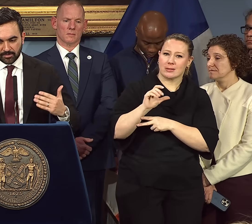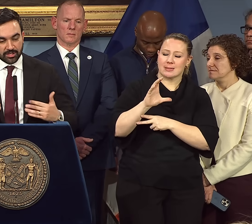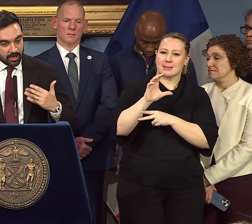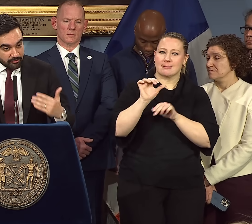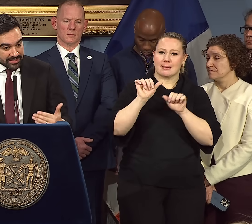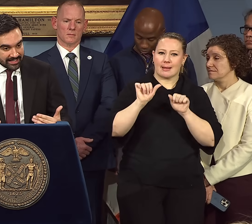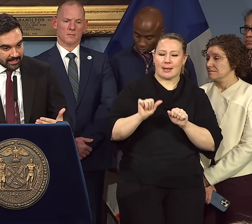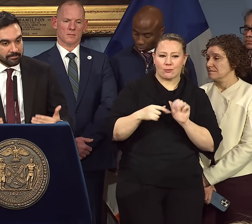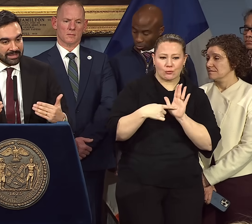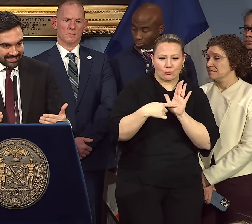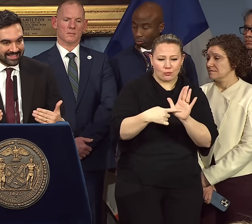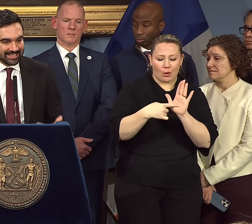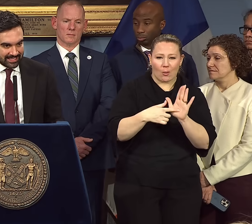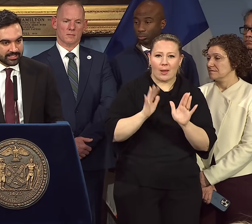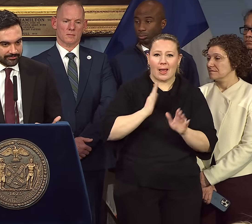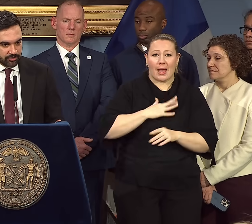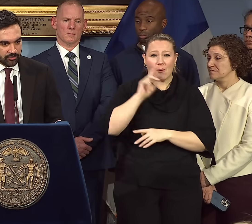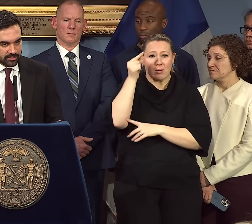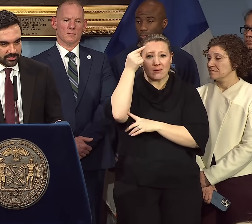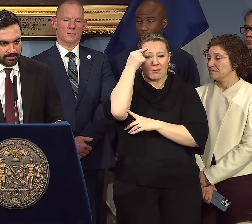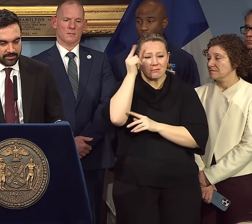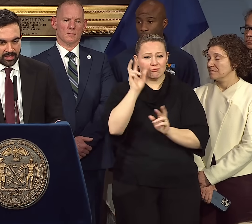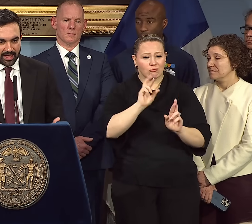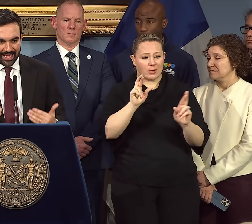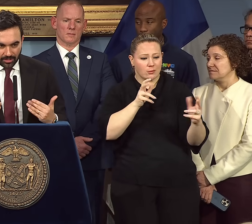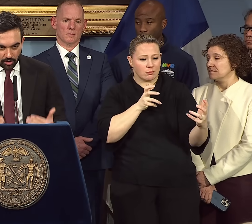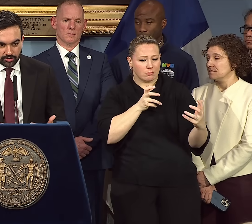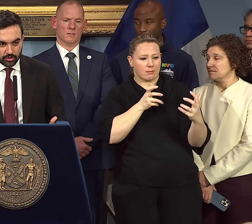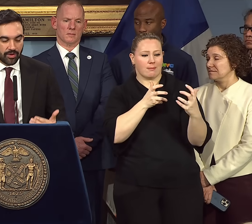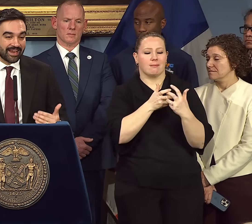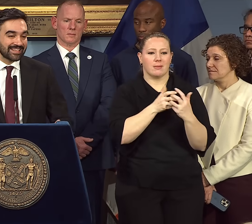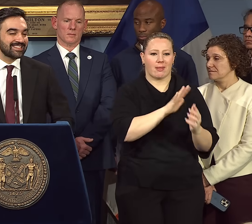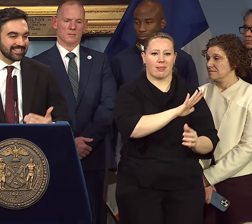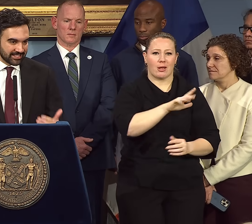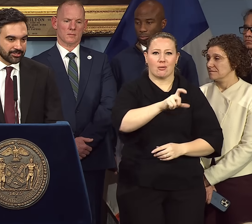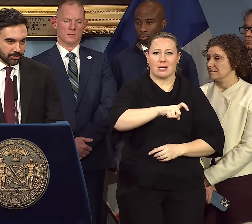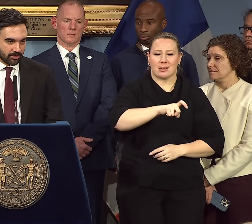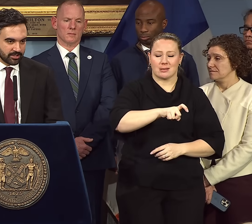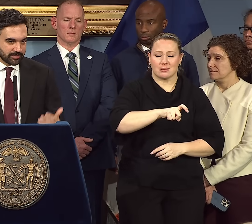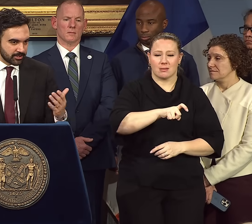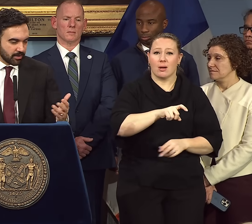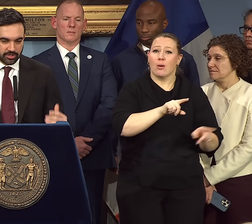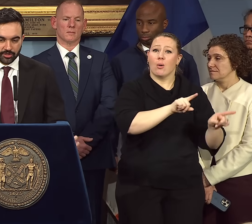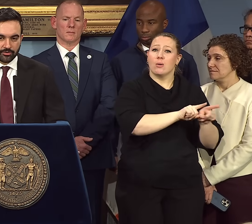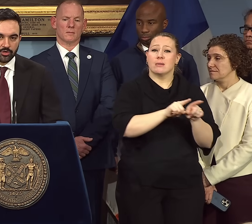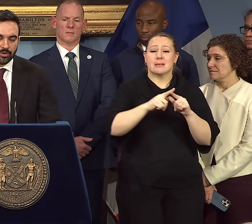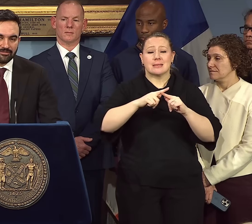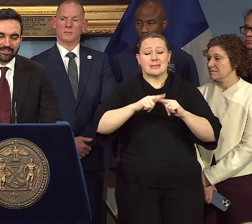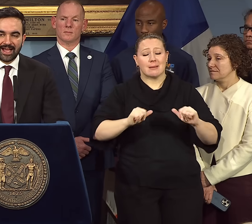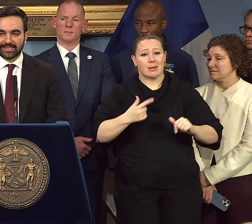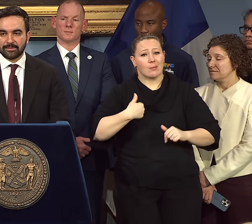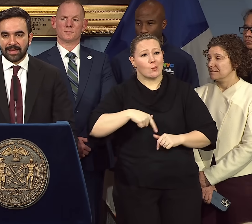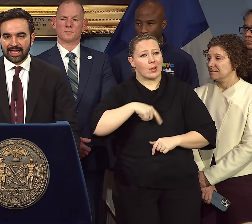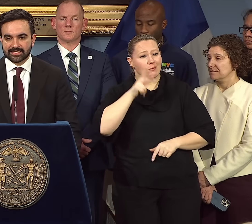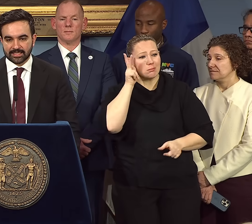a government that can meet the needs of New Yorkers, and also one that has to listen to New Yorkers. Because Marcia, you had flagged in the past